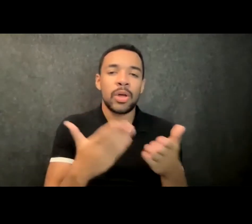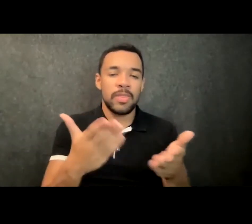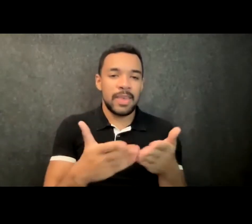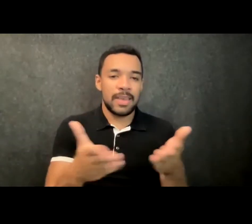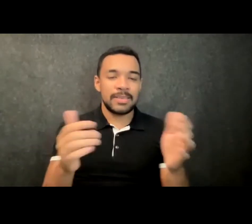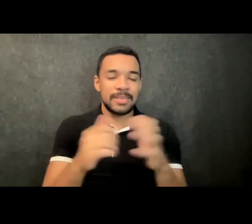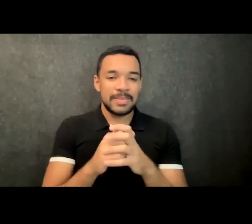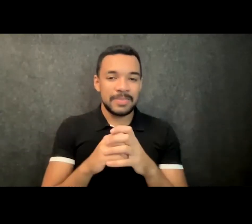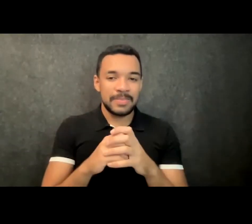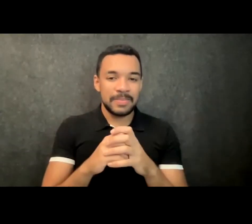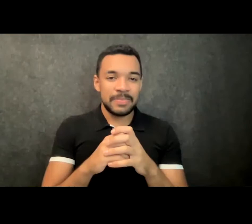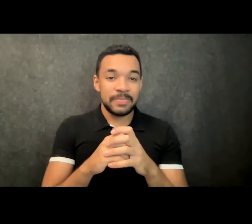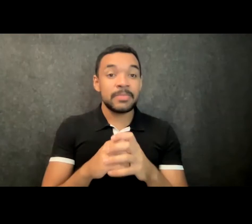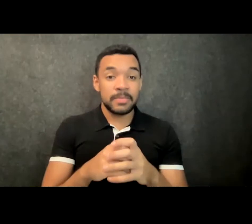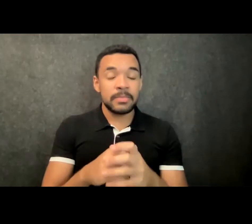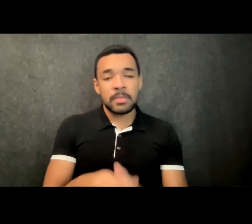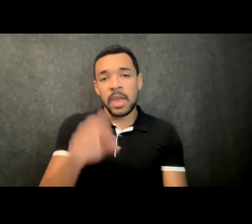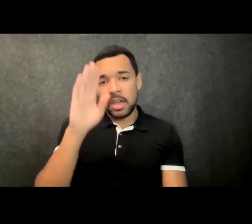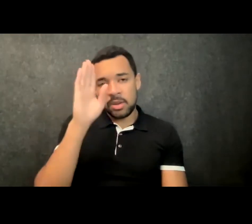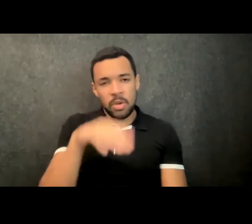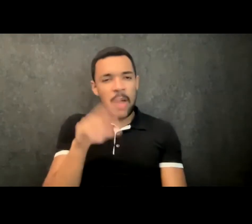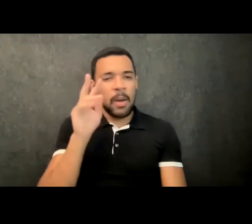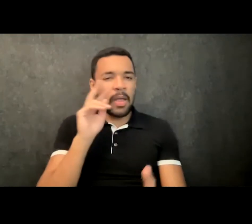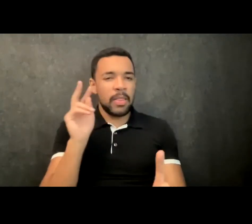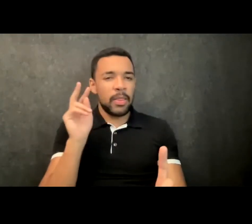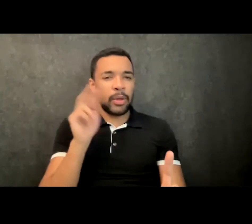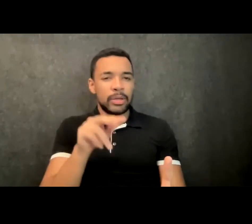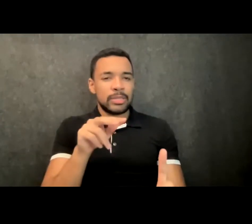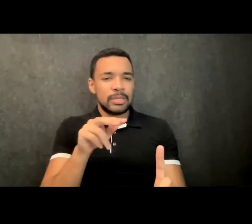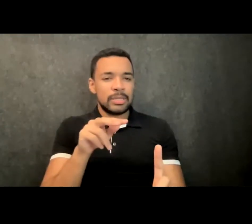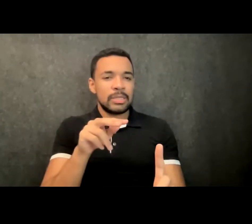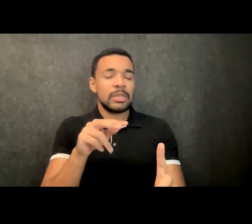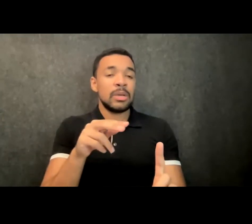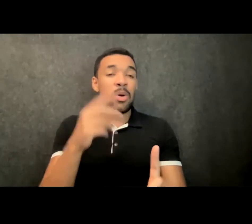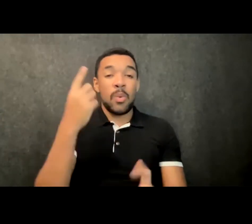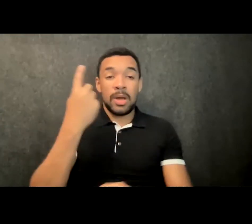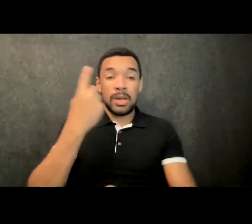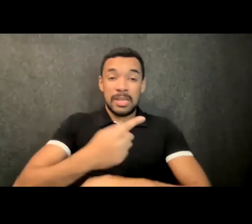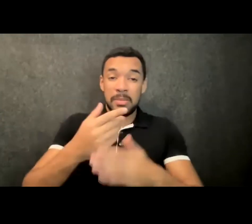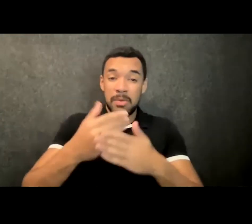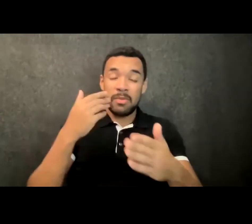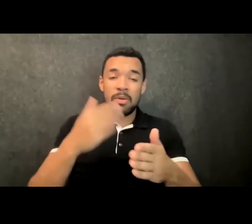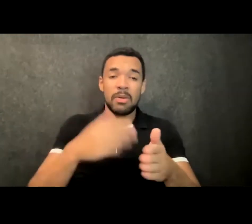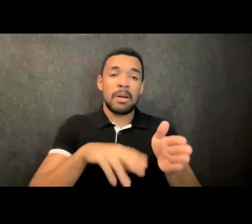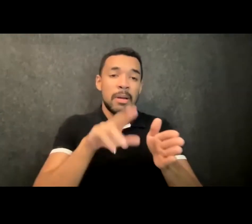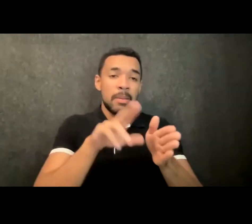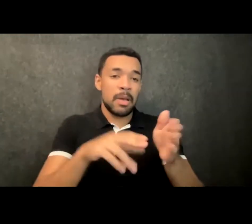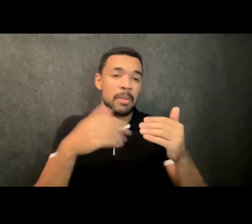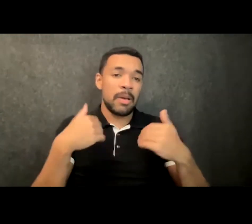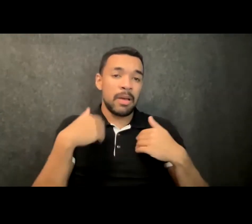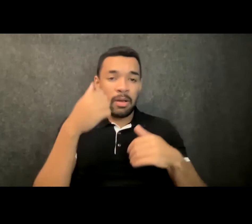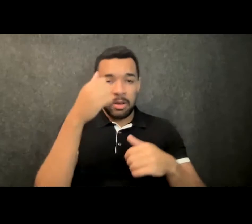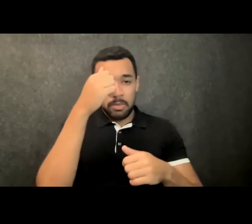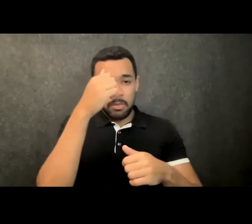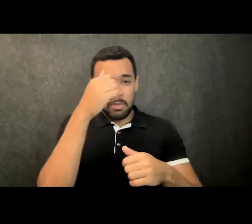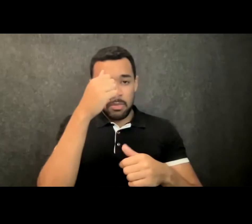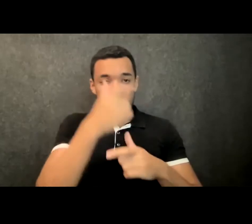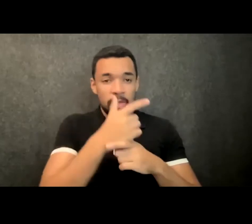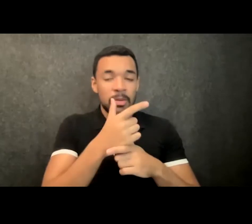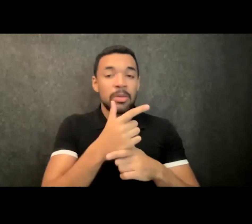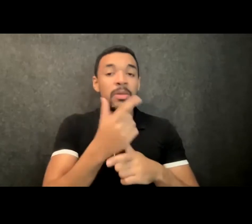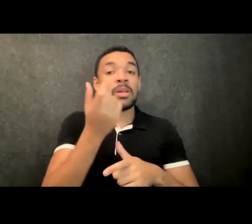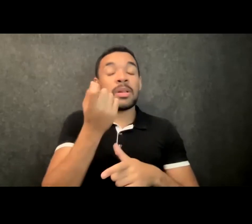I know how it looked. We had buried my younger brother the day before, but after 5 Saturday evening in late